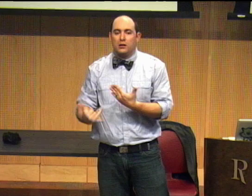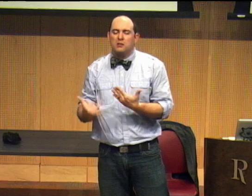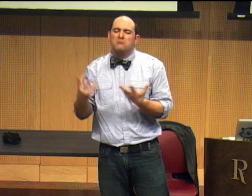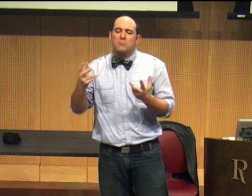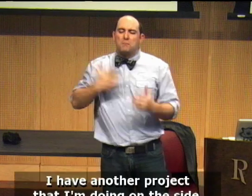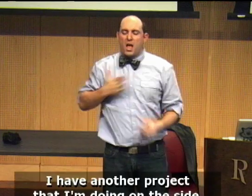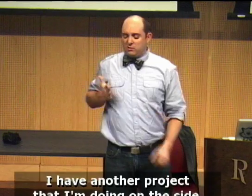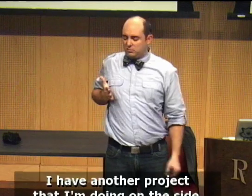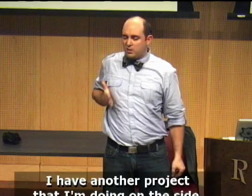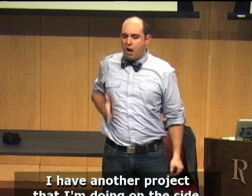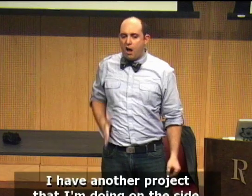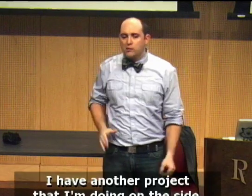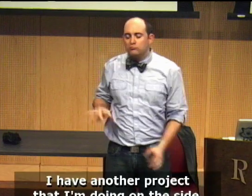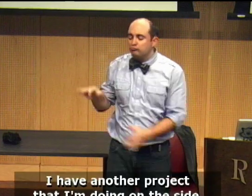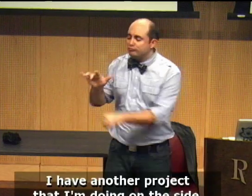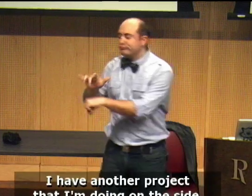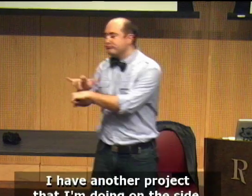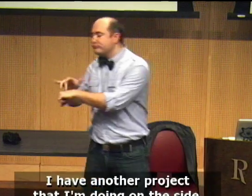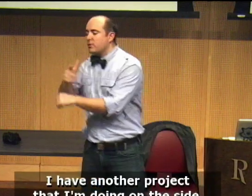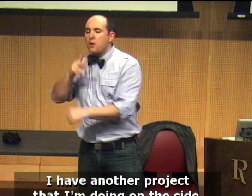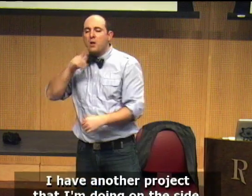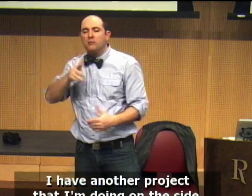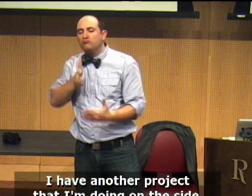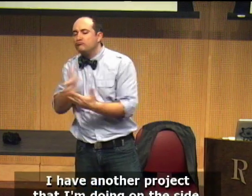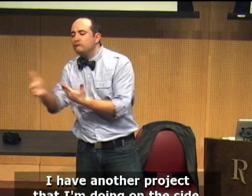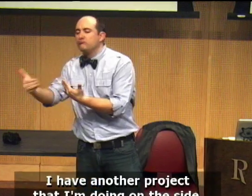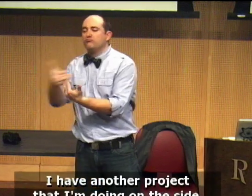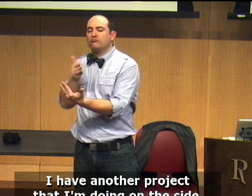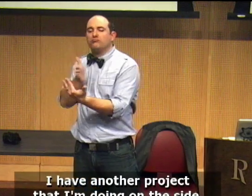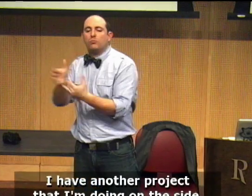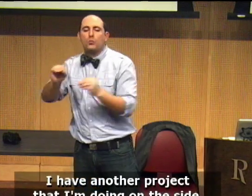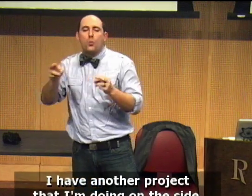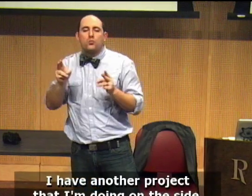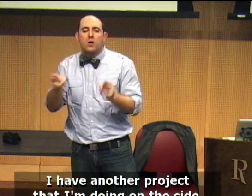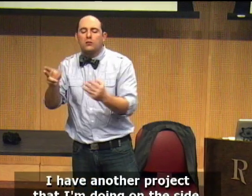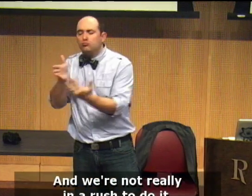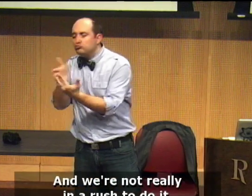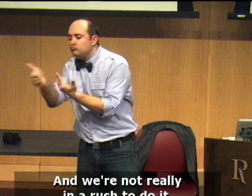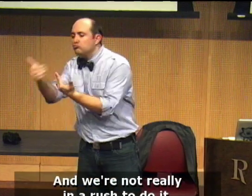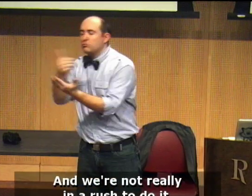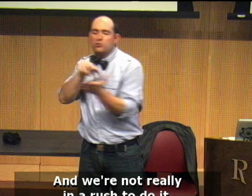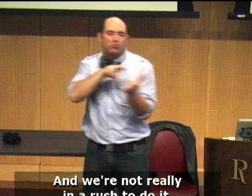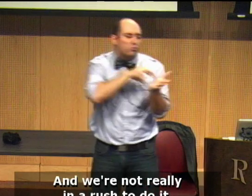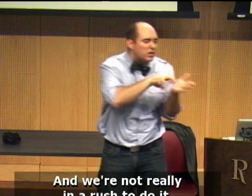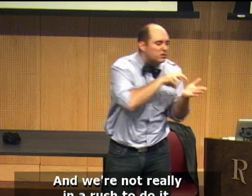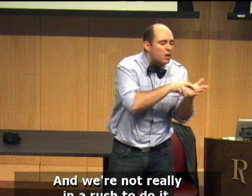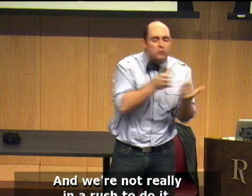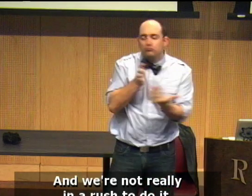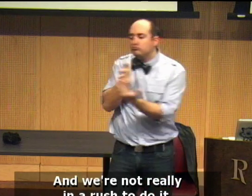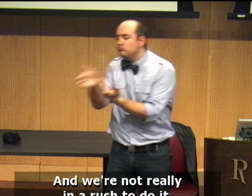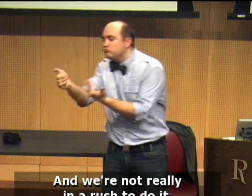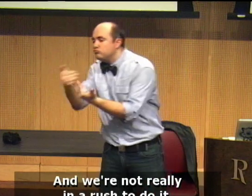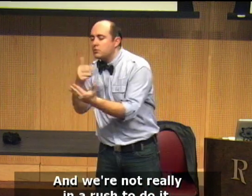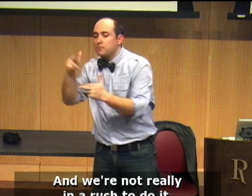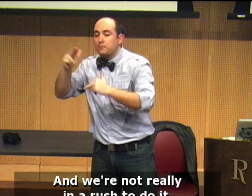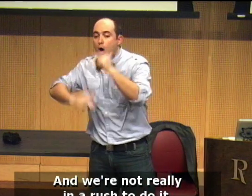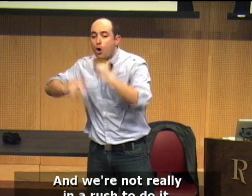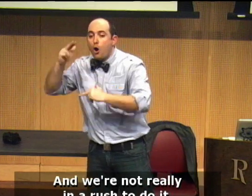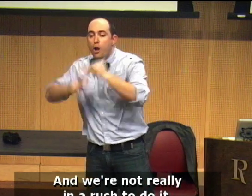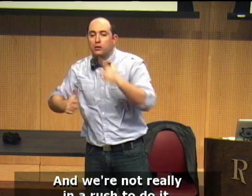I have another project that I'm doing on the side, and we're not really in a rush to